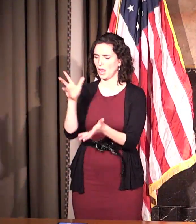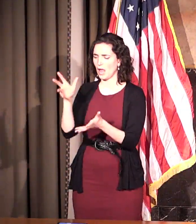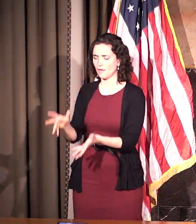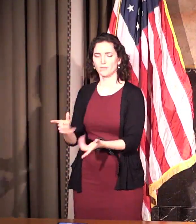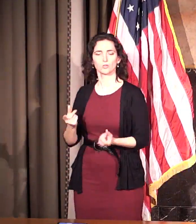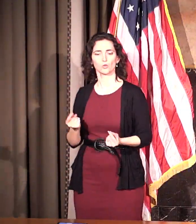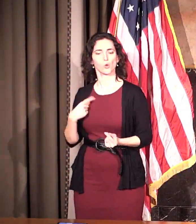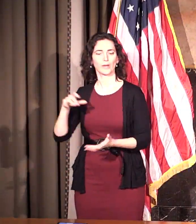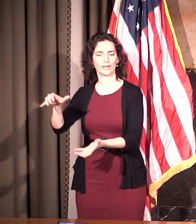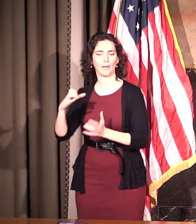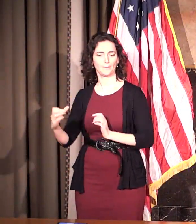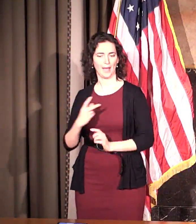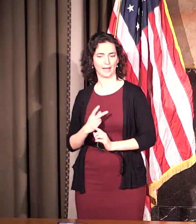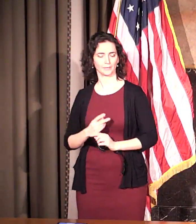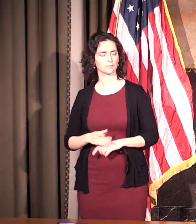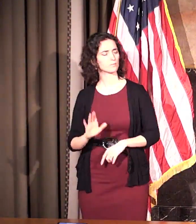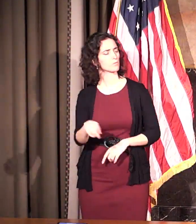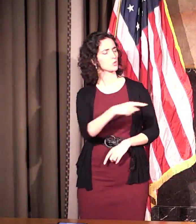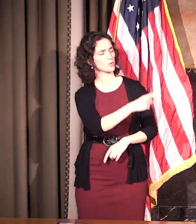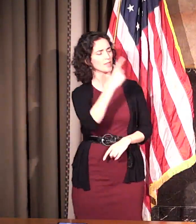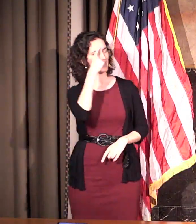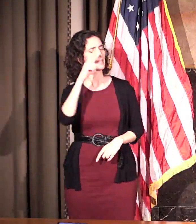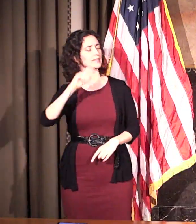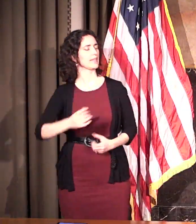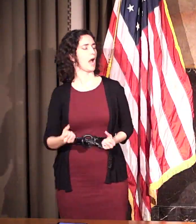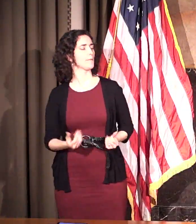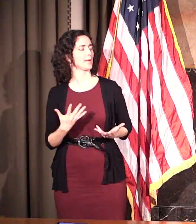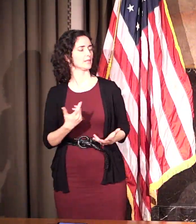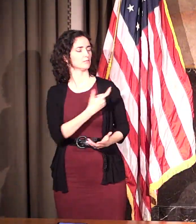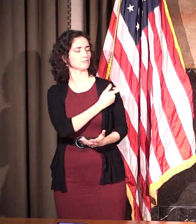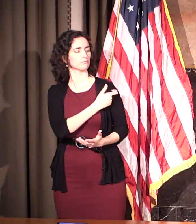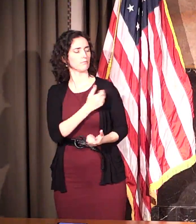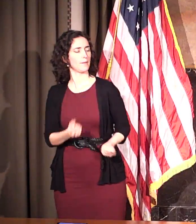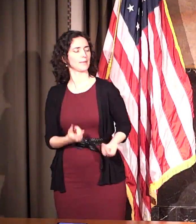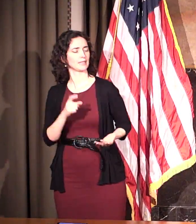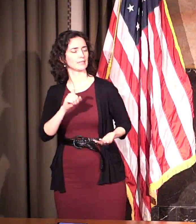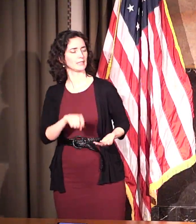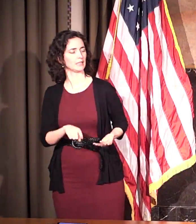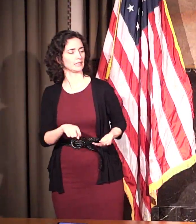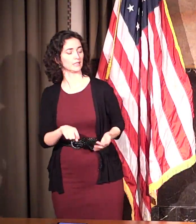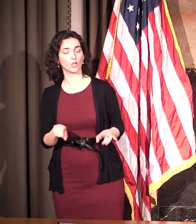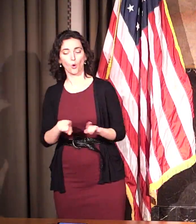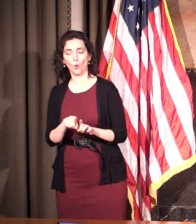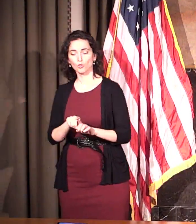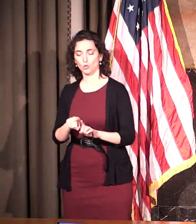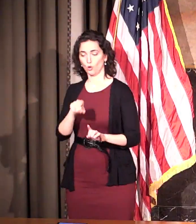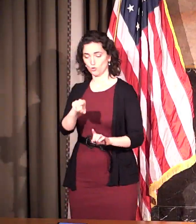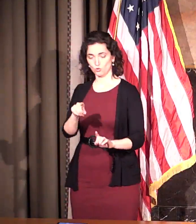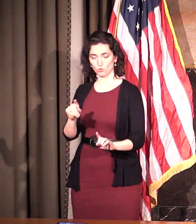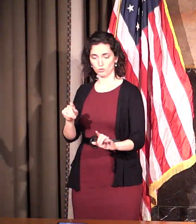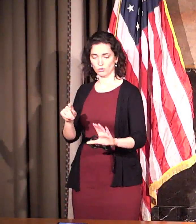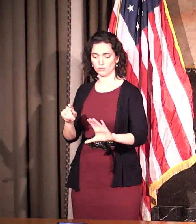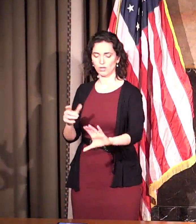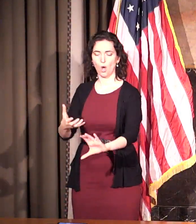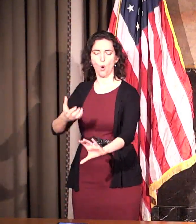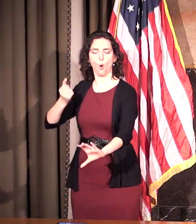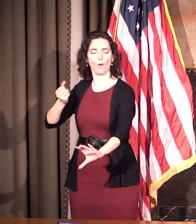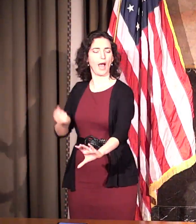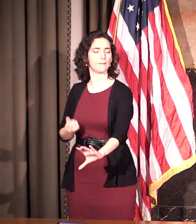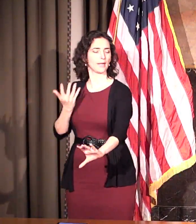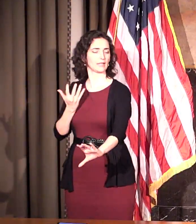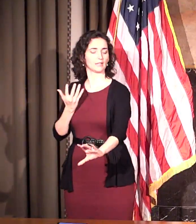you think they're going to need? Do you have an estimate, and how many have you held back from them so far? Do you know? I